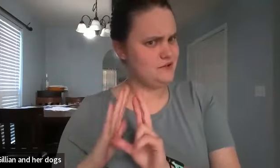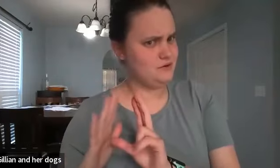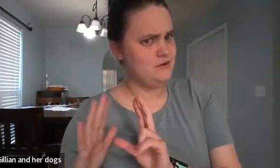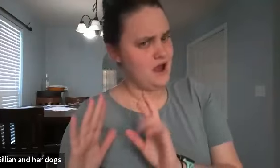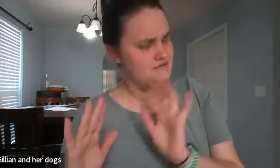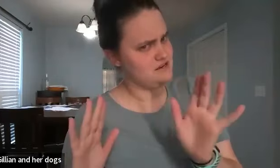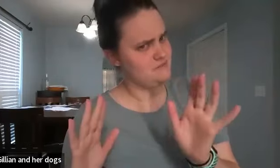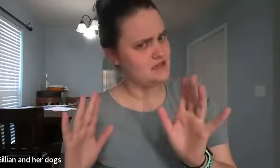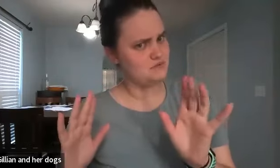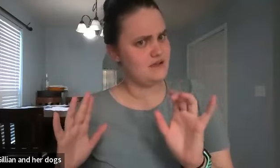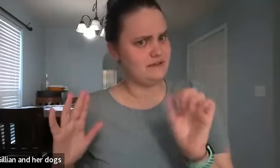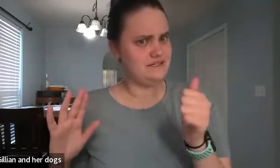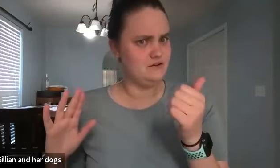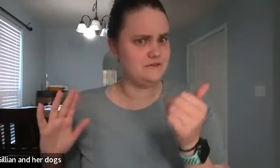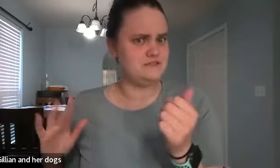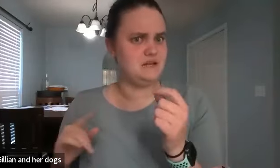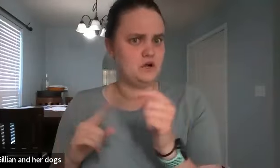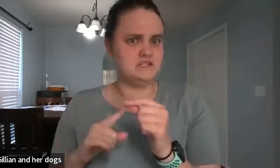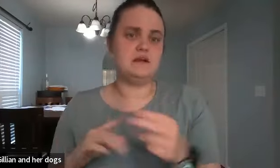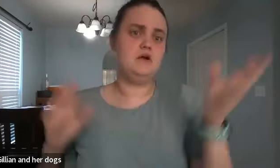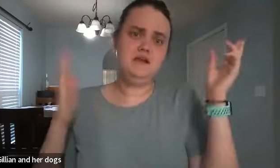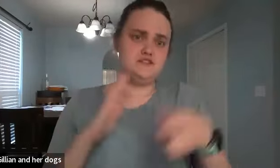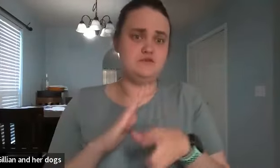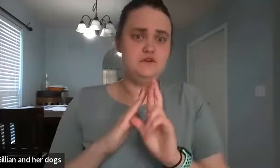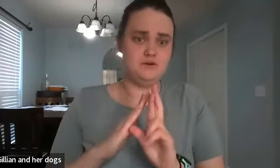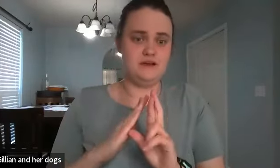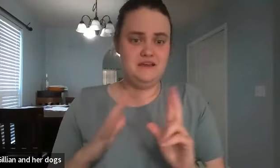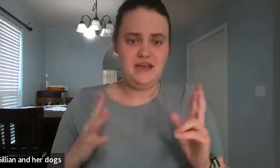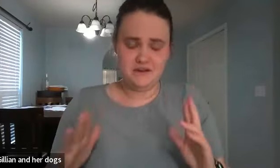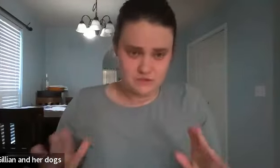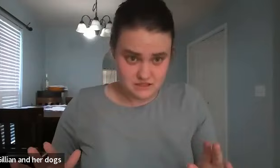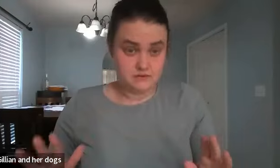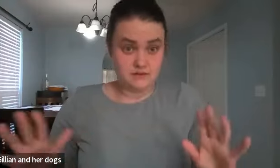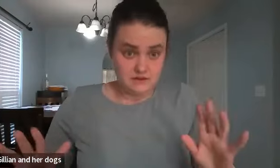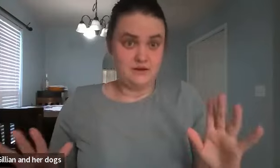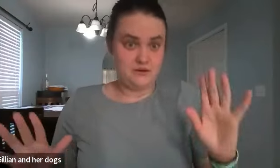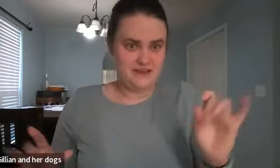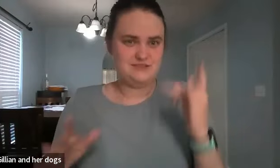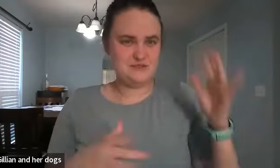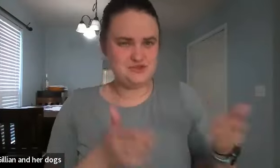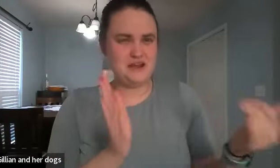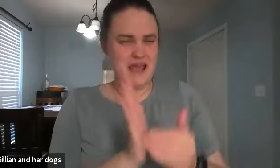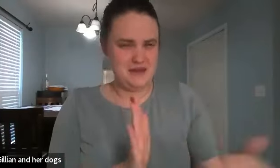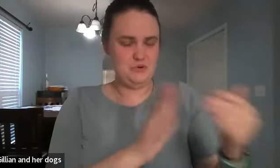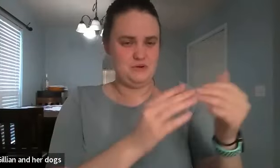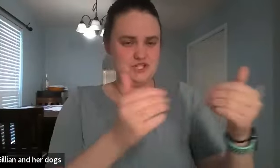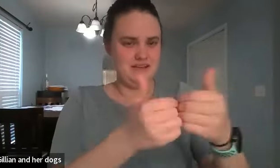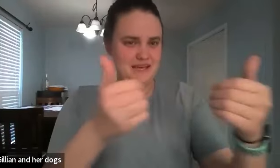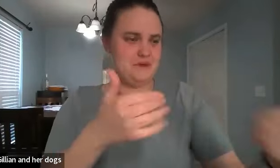review. I've done in the past where I have like 10 or 15 words and I'm like, oh yeah, let's review it real quick. And everyone's like, okay, so that's what I'm trying to add more, chunking it